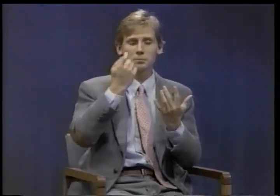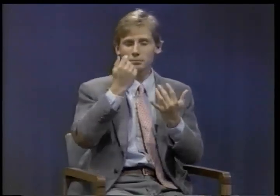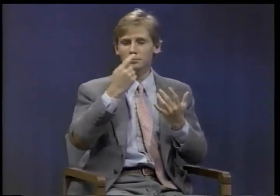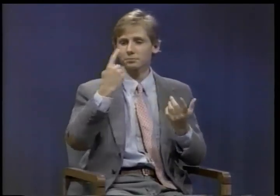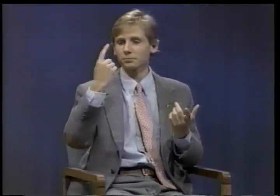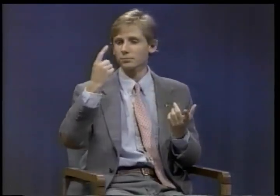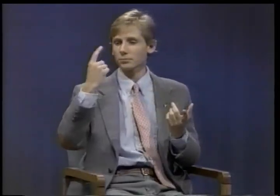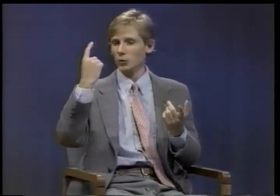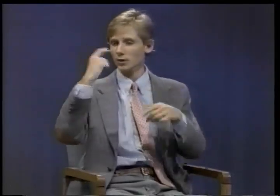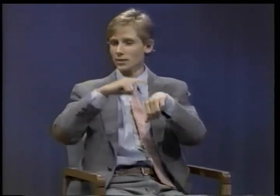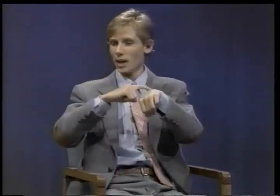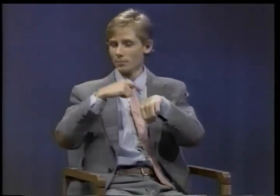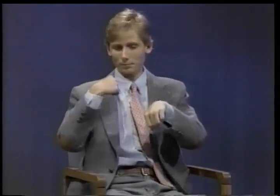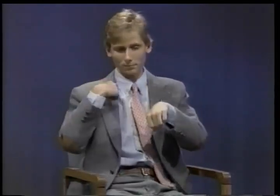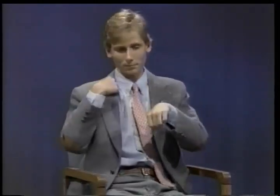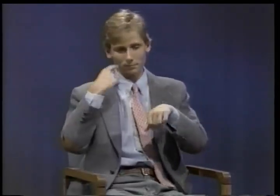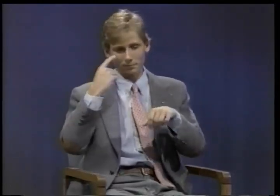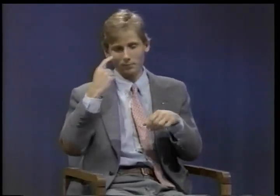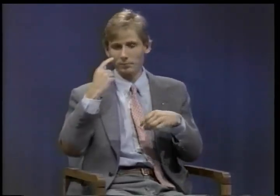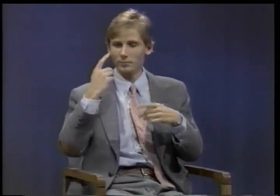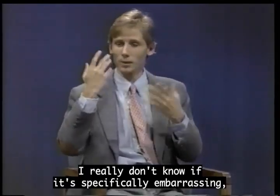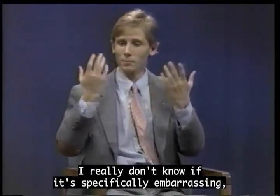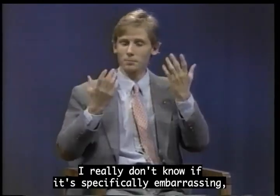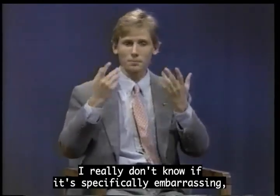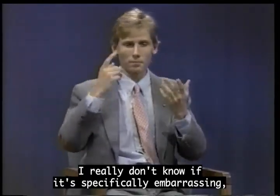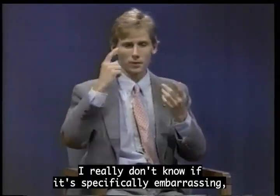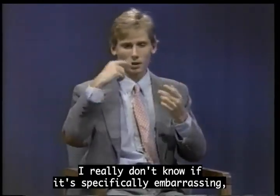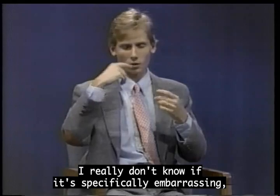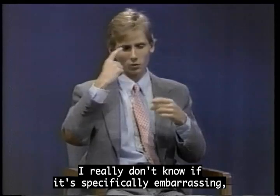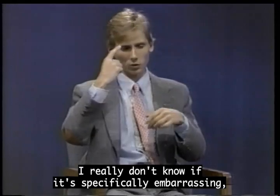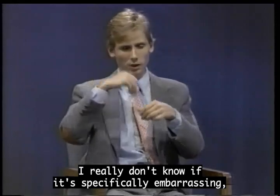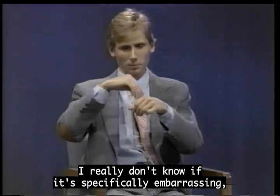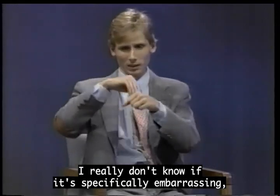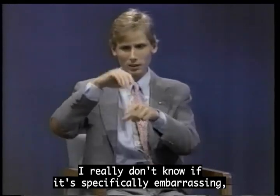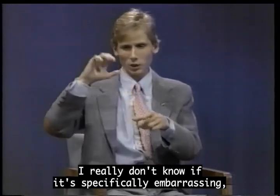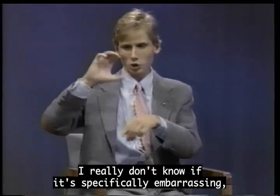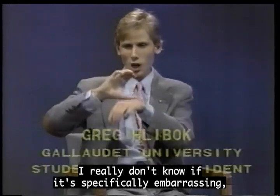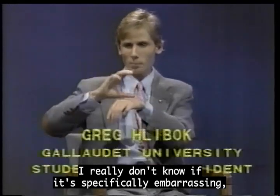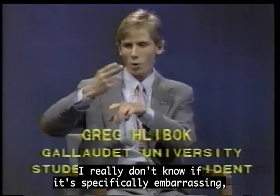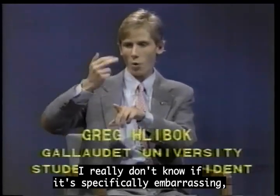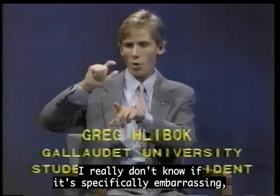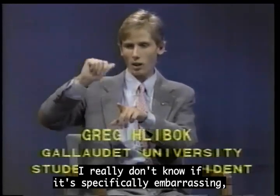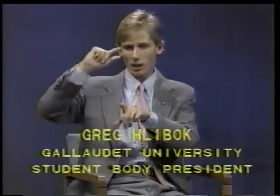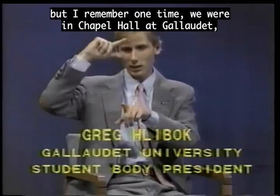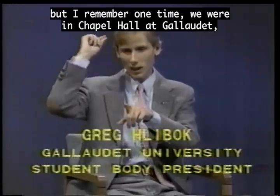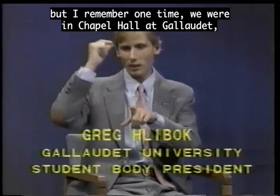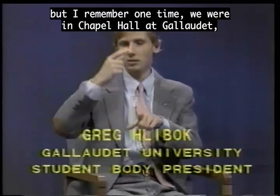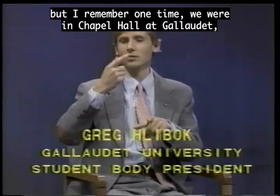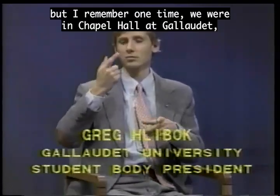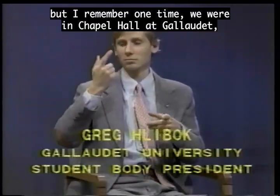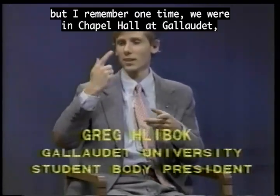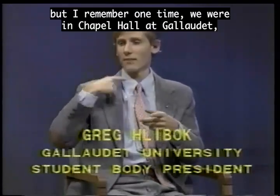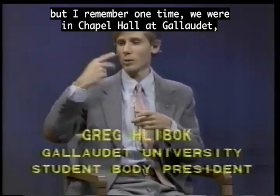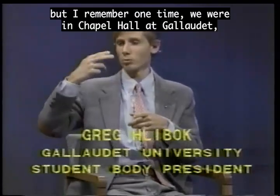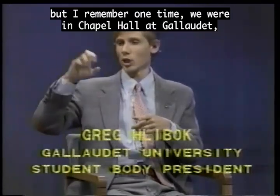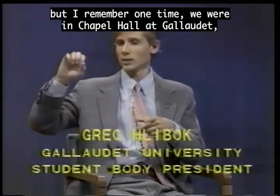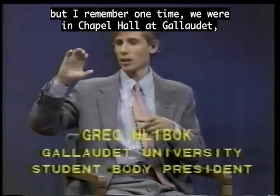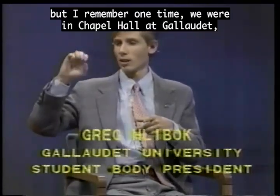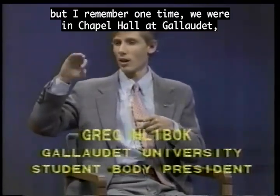Really, I don't know if it's specifically embarrassing, but I remember one time we were in Chapel Hall at